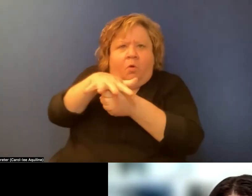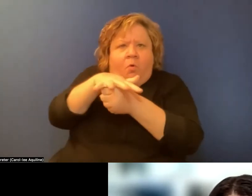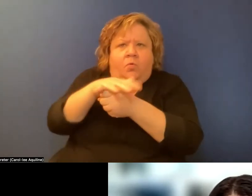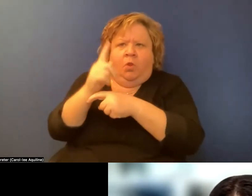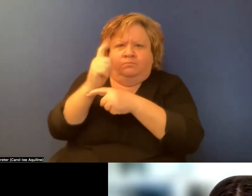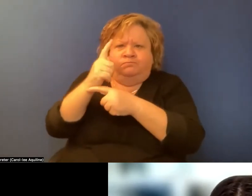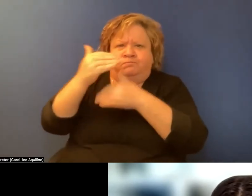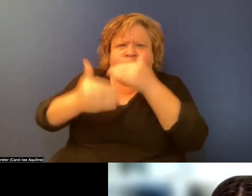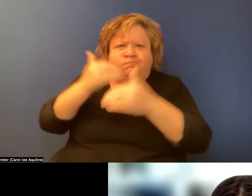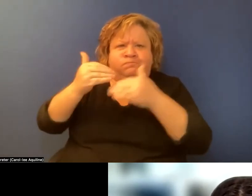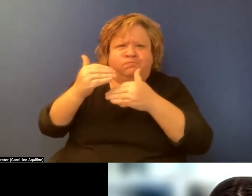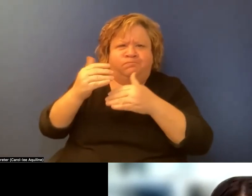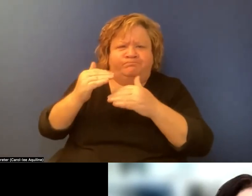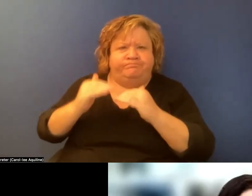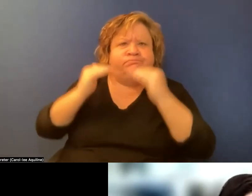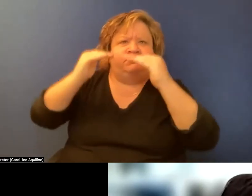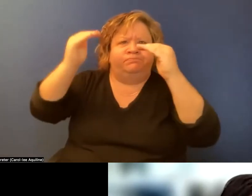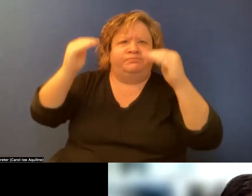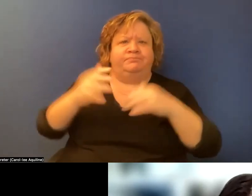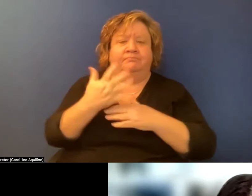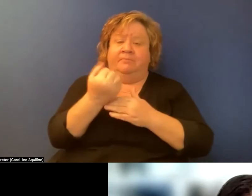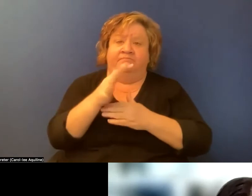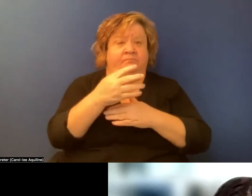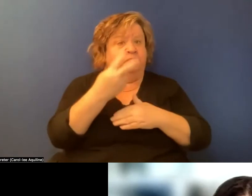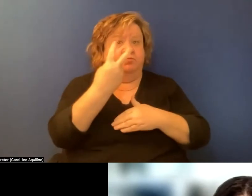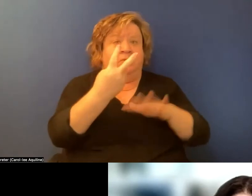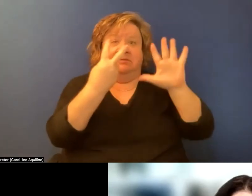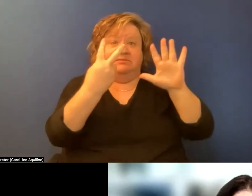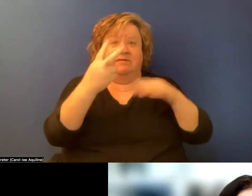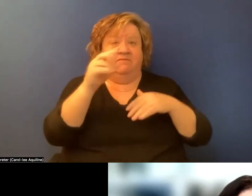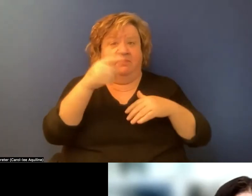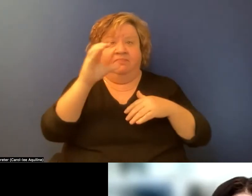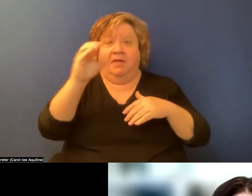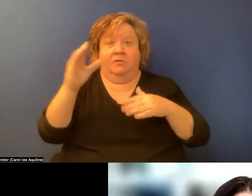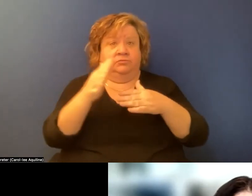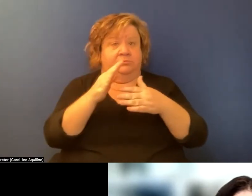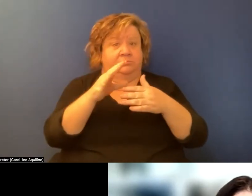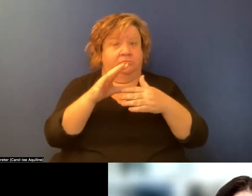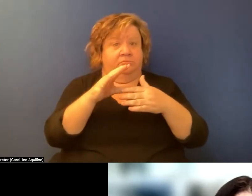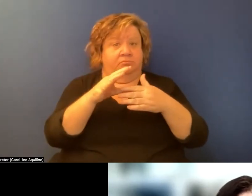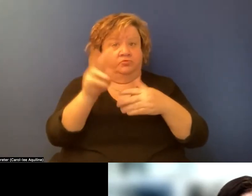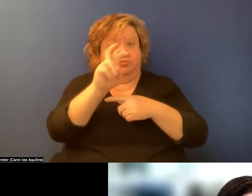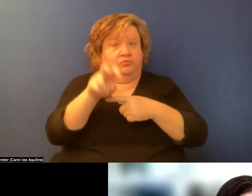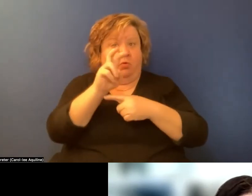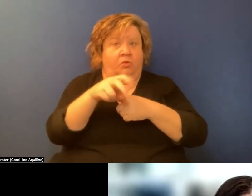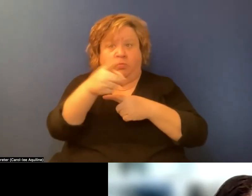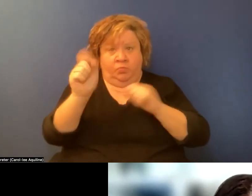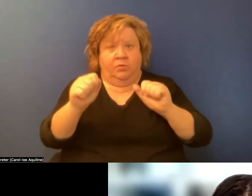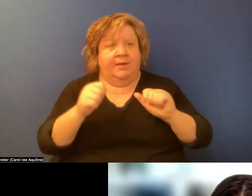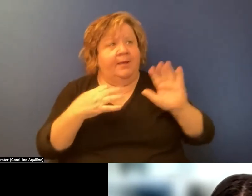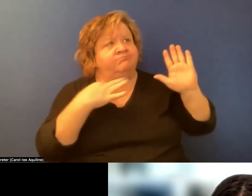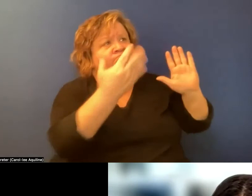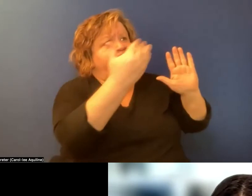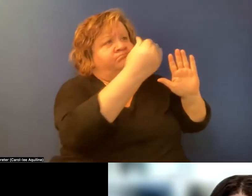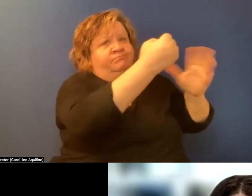at those challenges that some of you have identified on the ground. And lastly, and it sounds